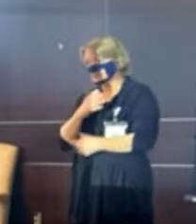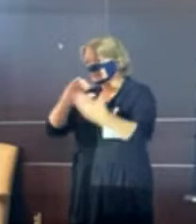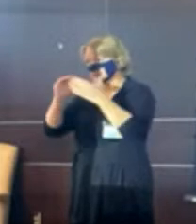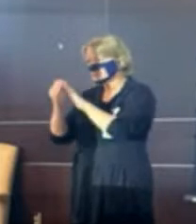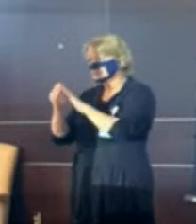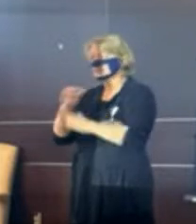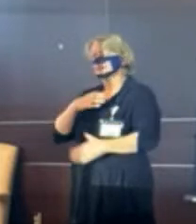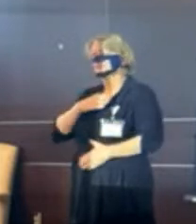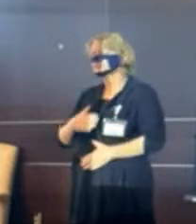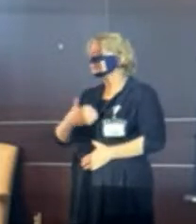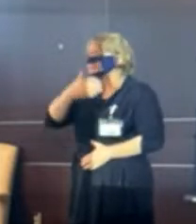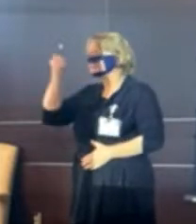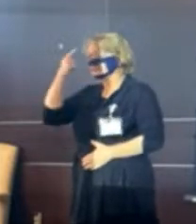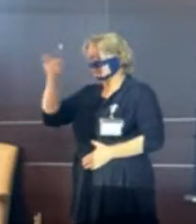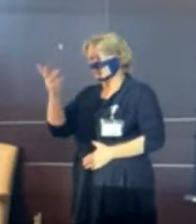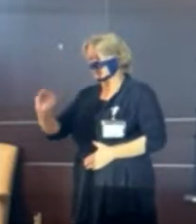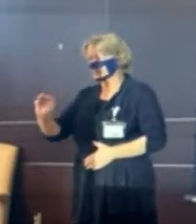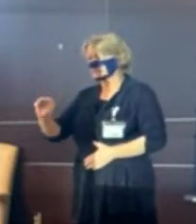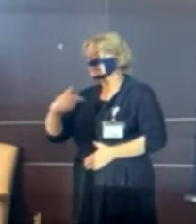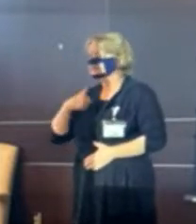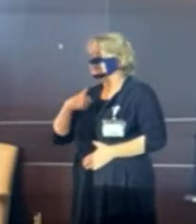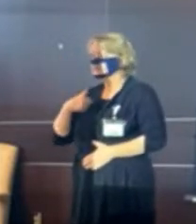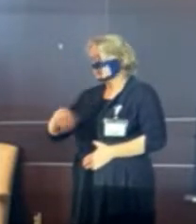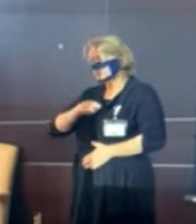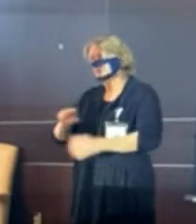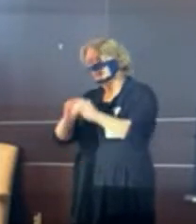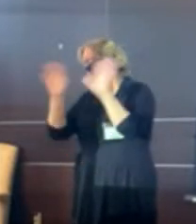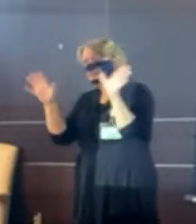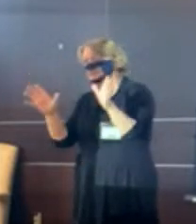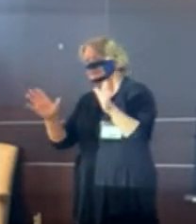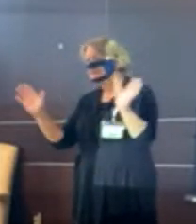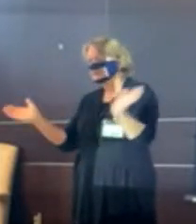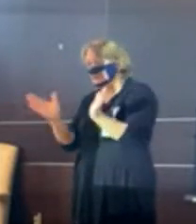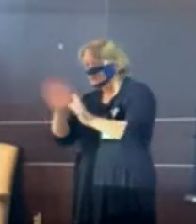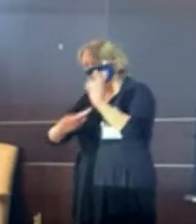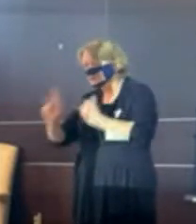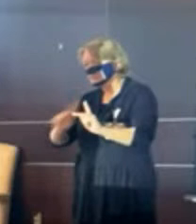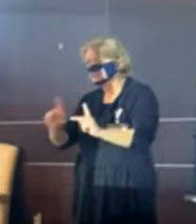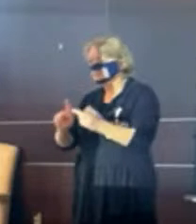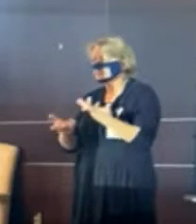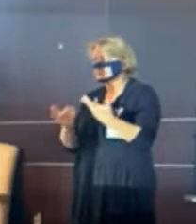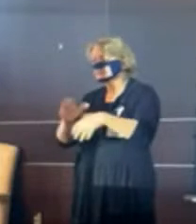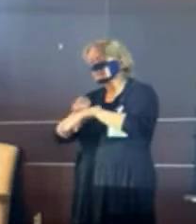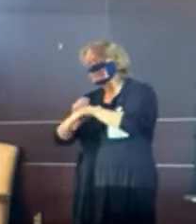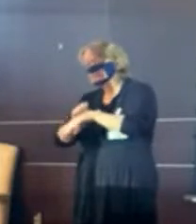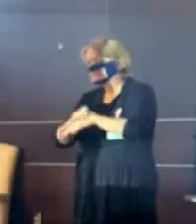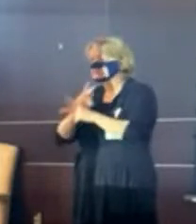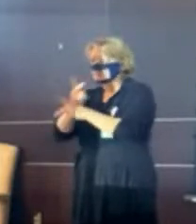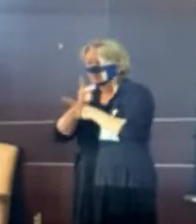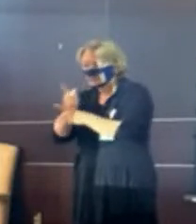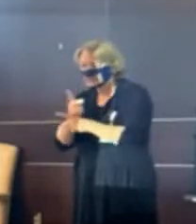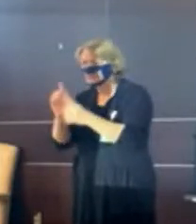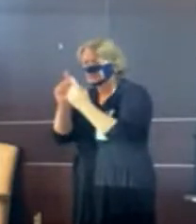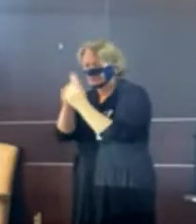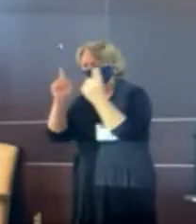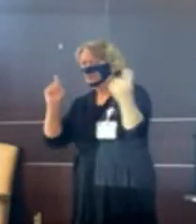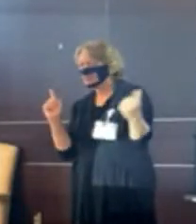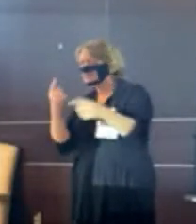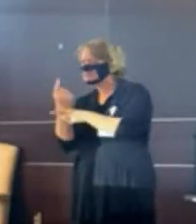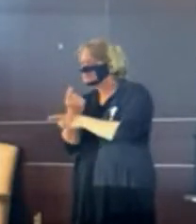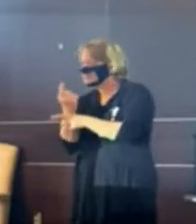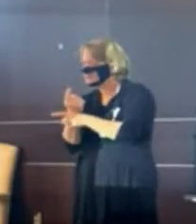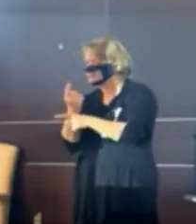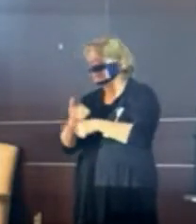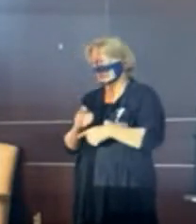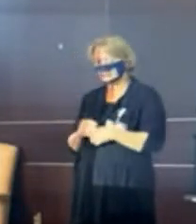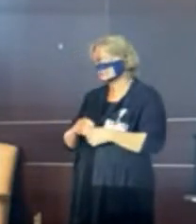for them. We would obviously encourage people to be careful when you need to social distance appropriately, wear a